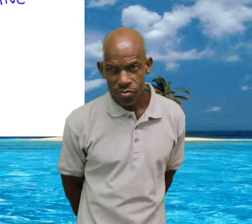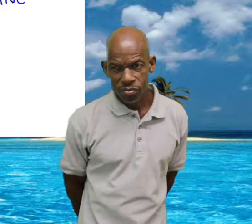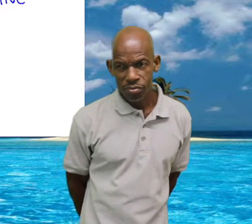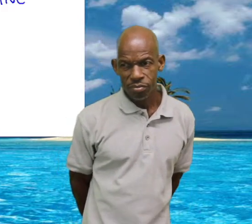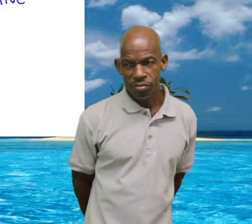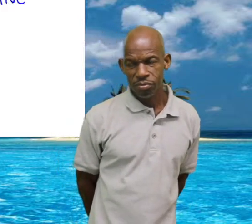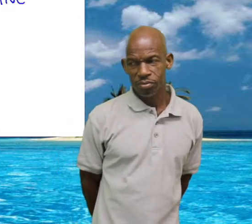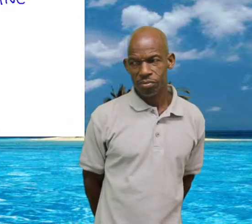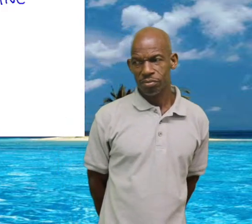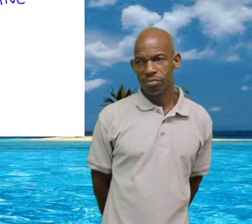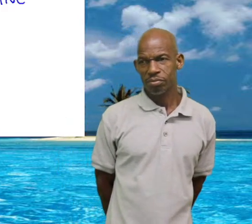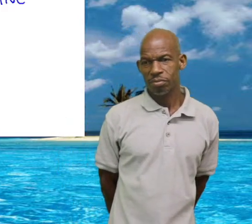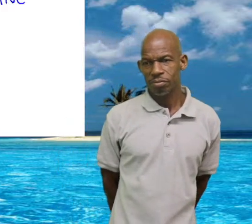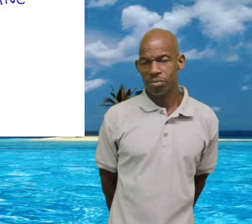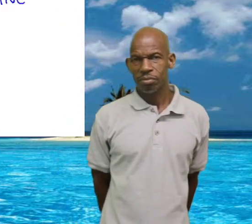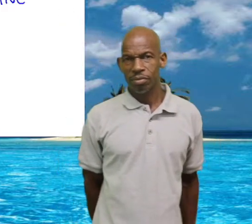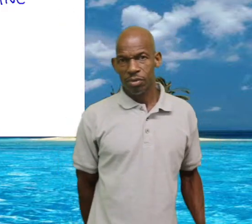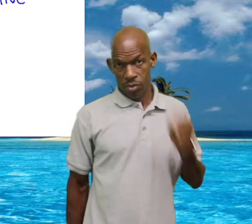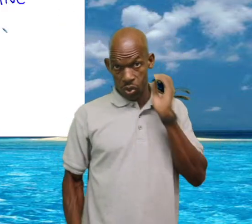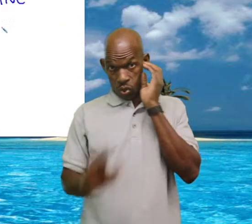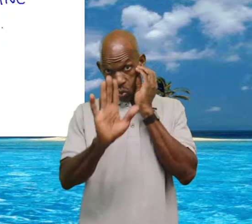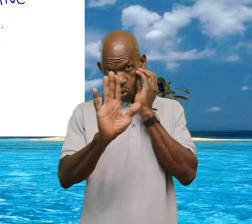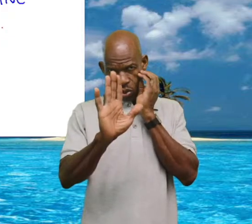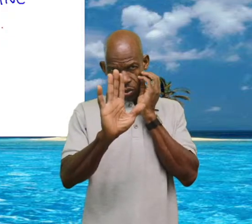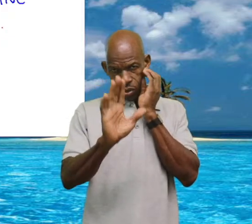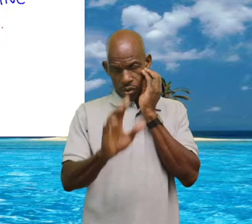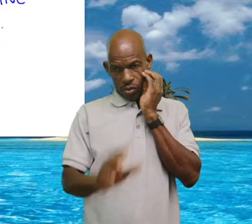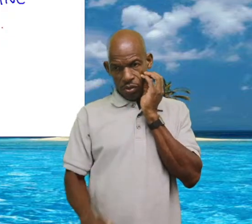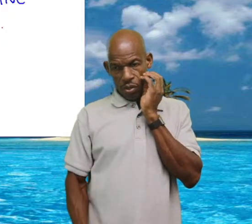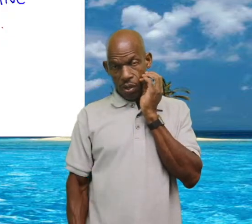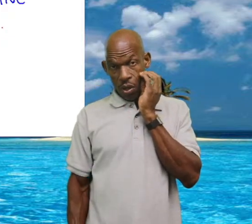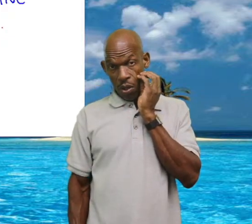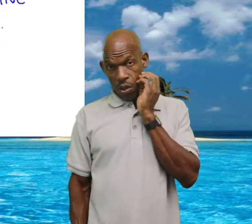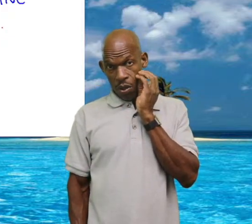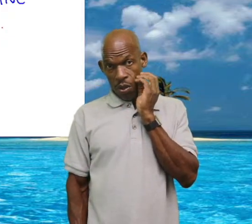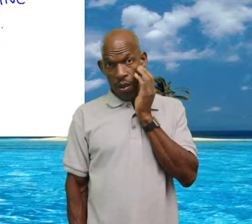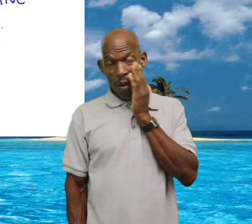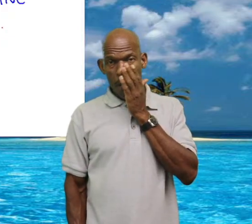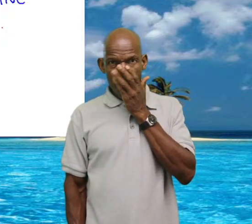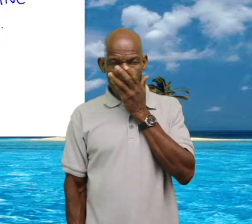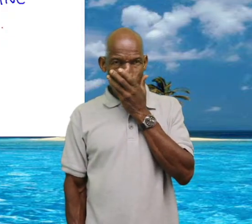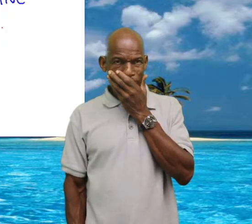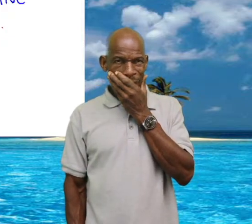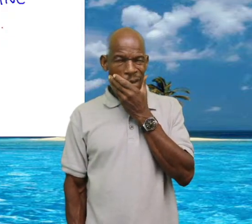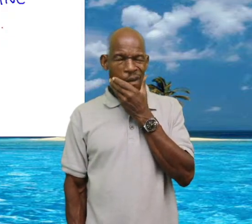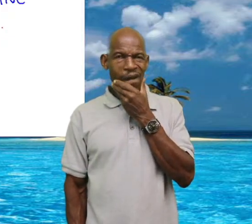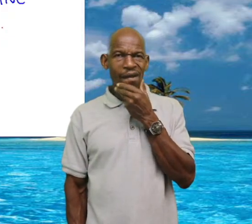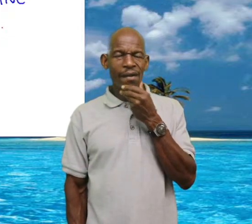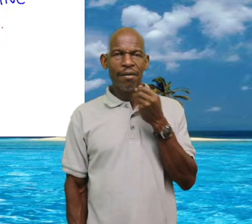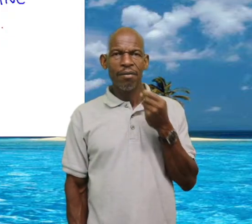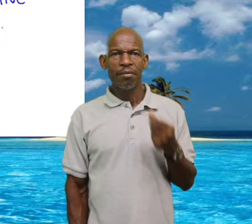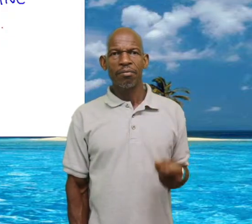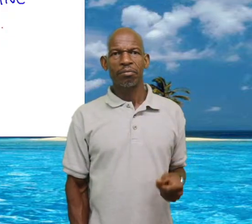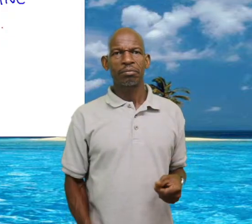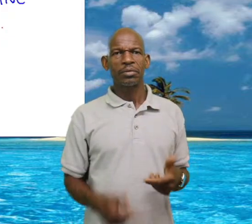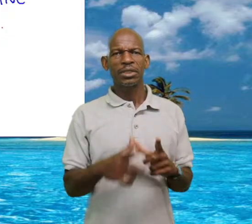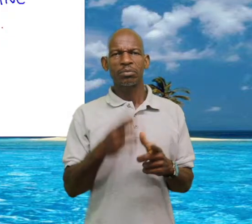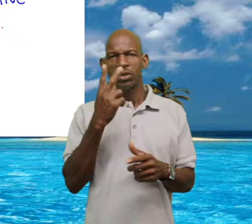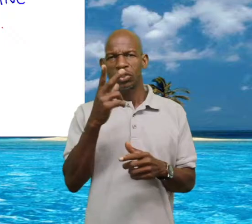That's all. All right, let me just change how my screen is so that I'll see her properly in